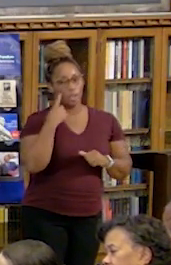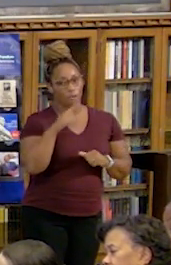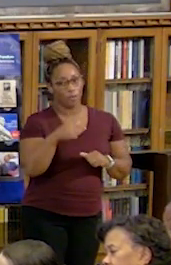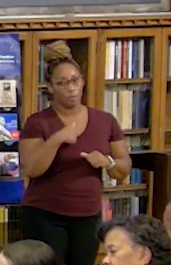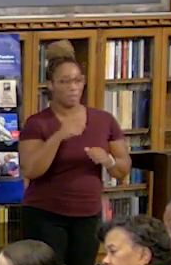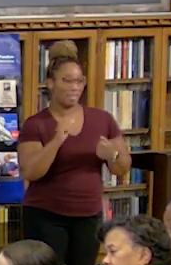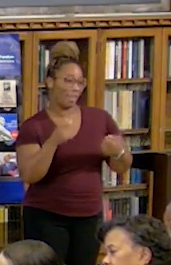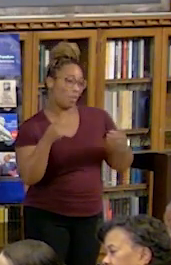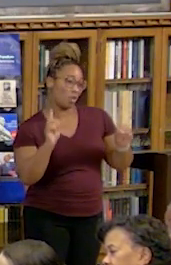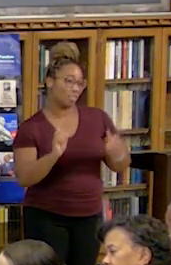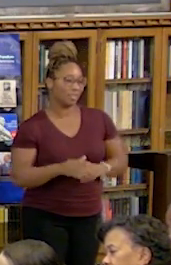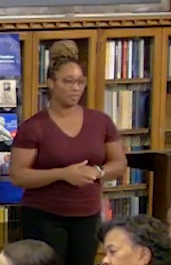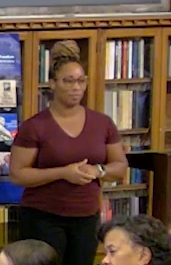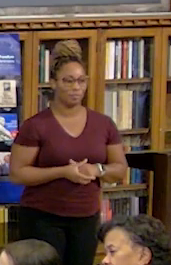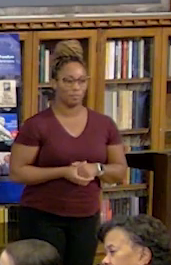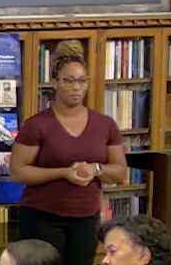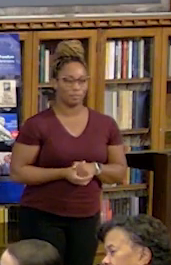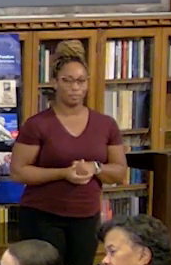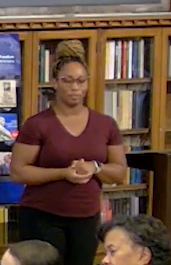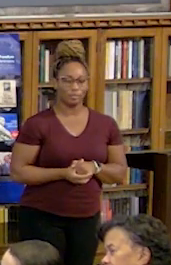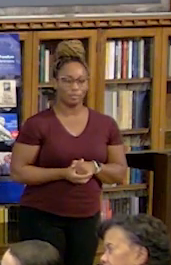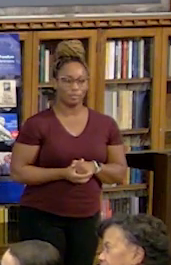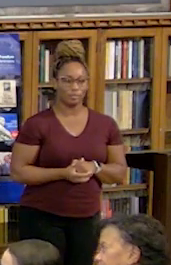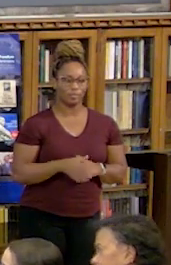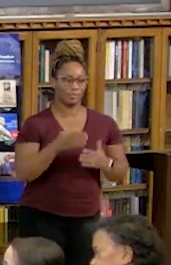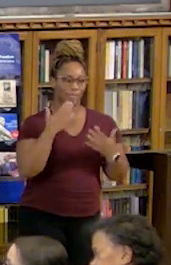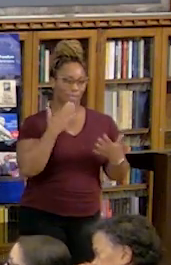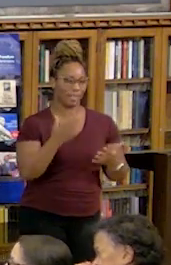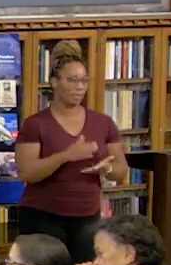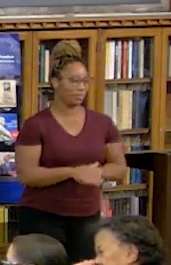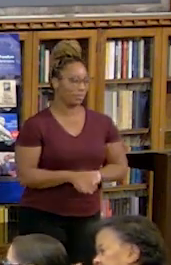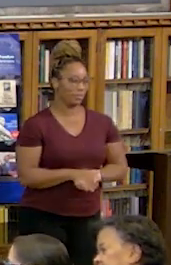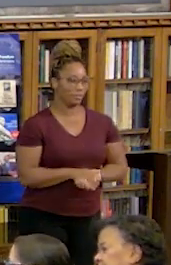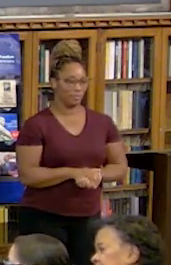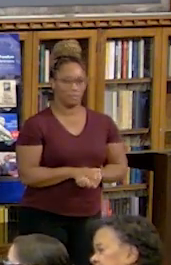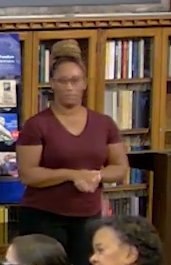that that works good thank you very